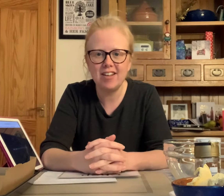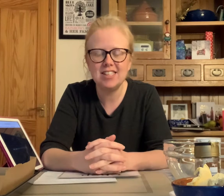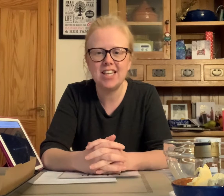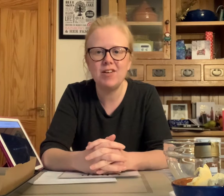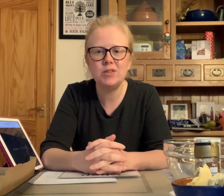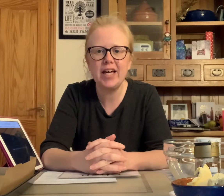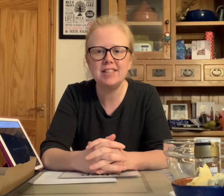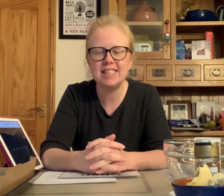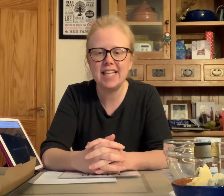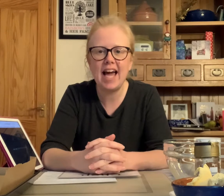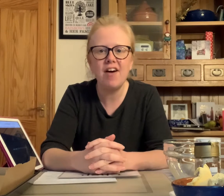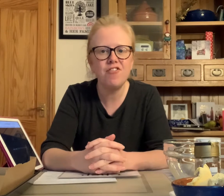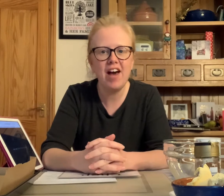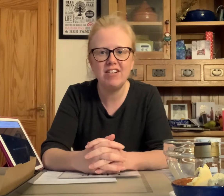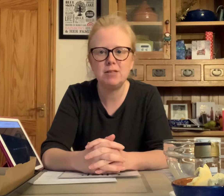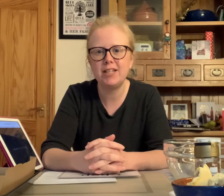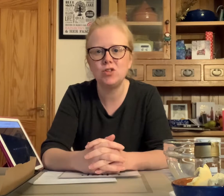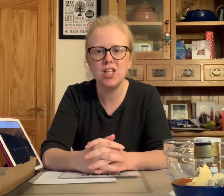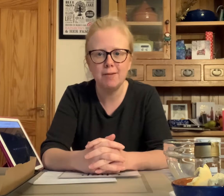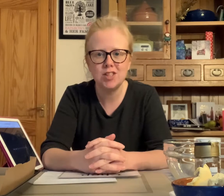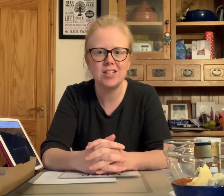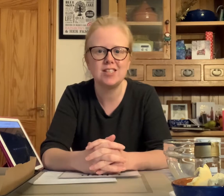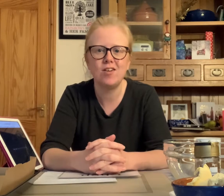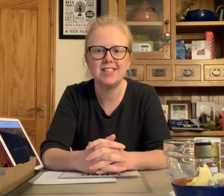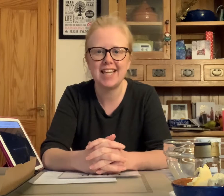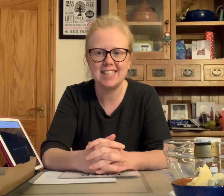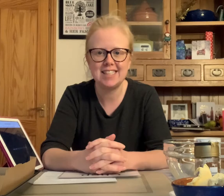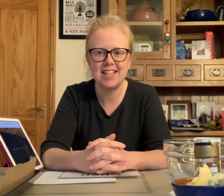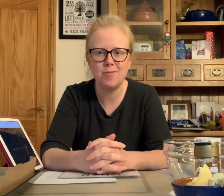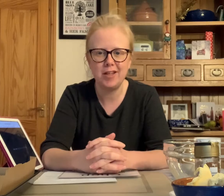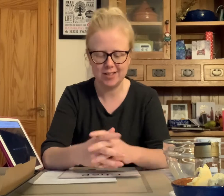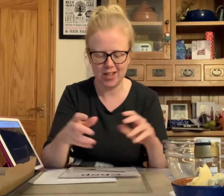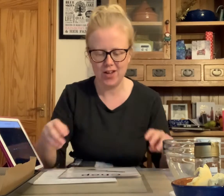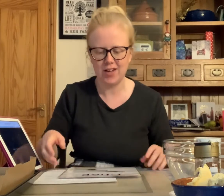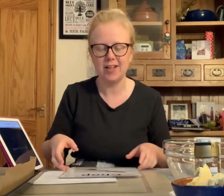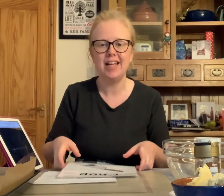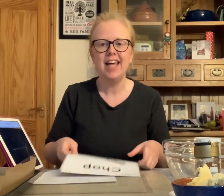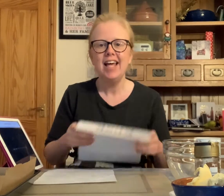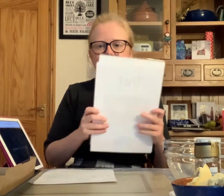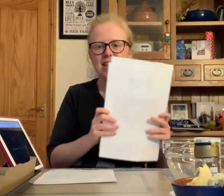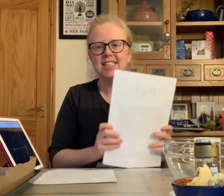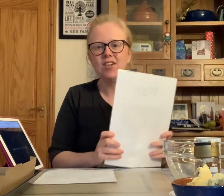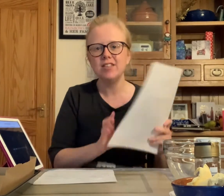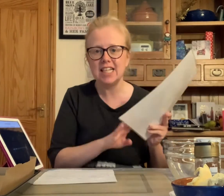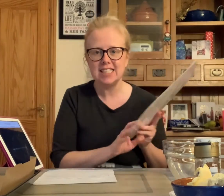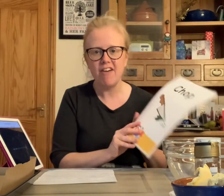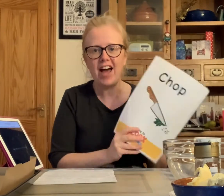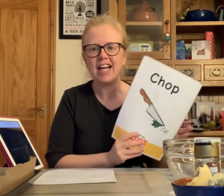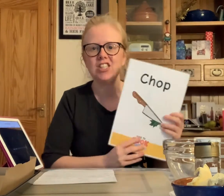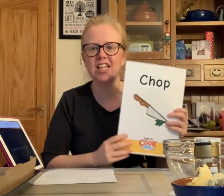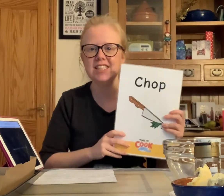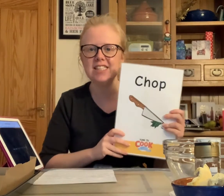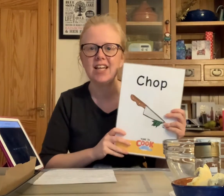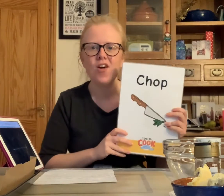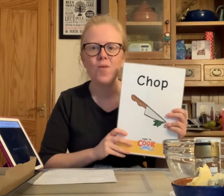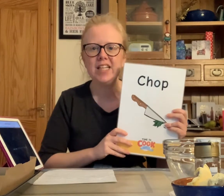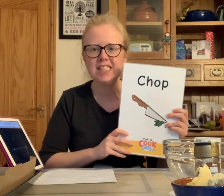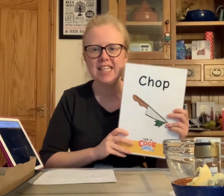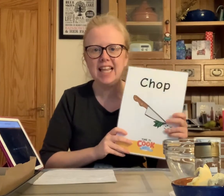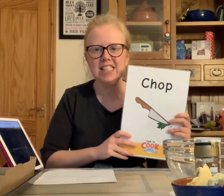do is we're going to sing our very special Time to Cook song to get us in the mood to cook. So this song does have actions. When you see this, you're